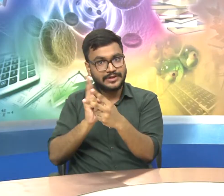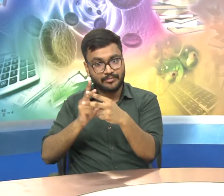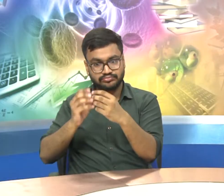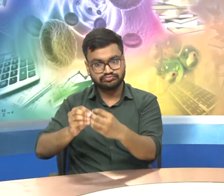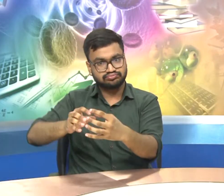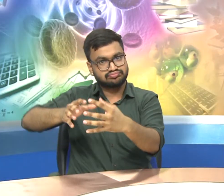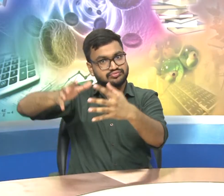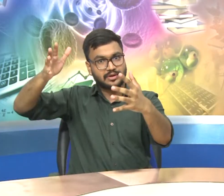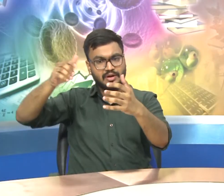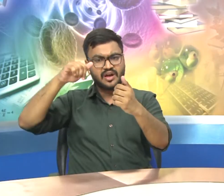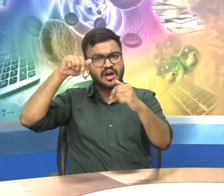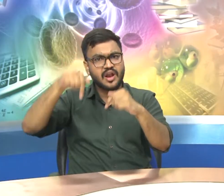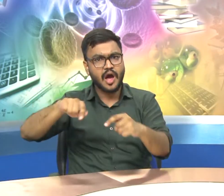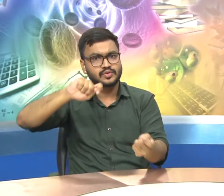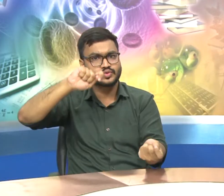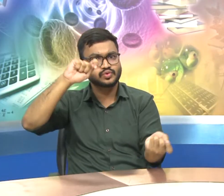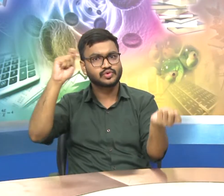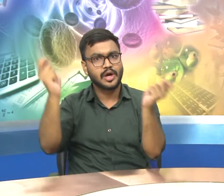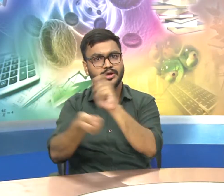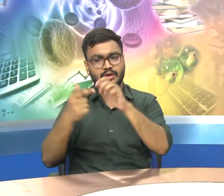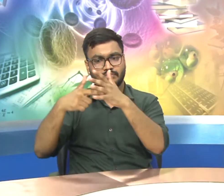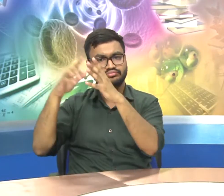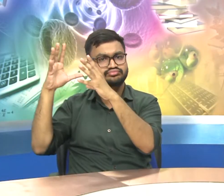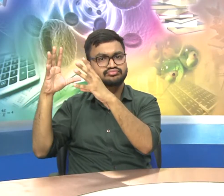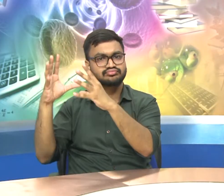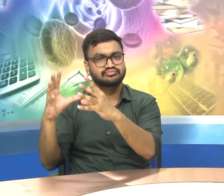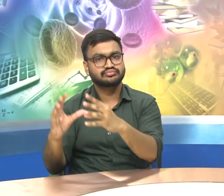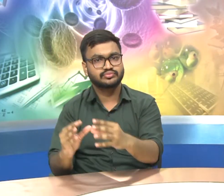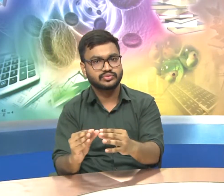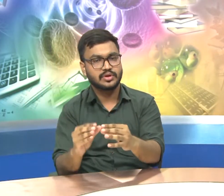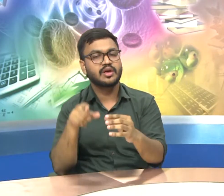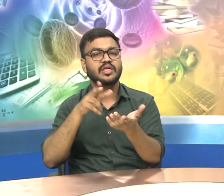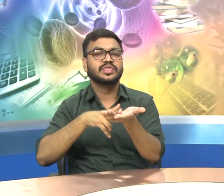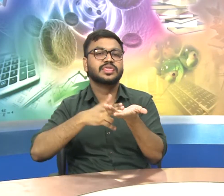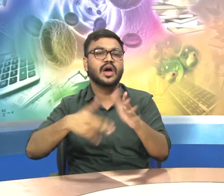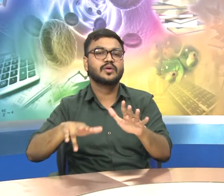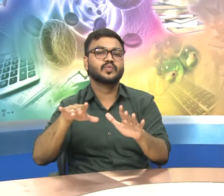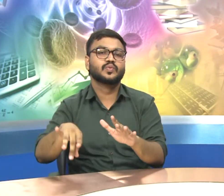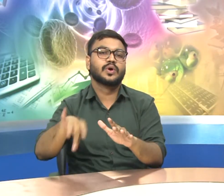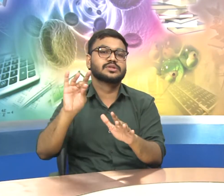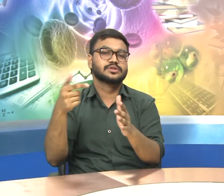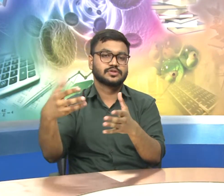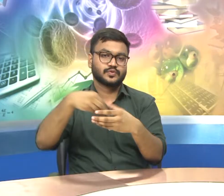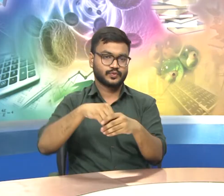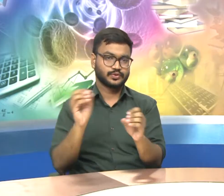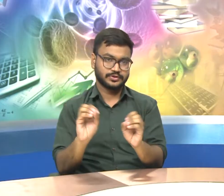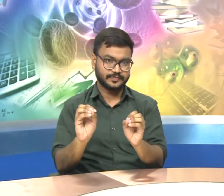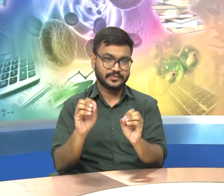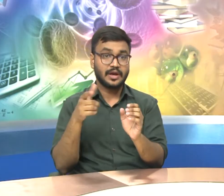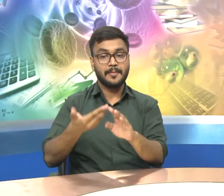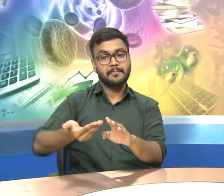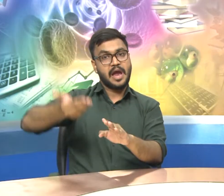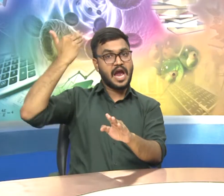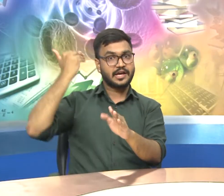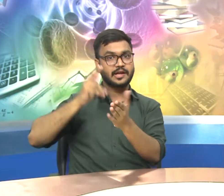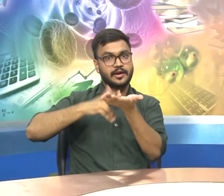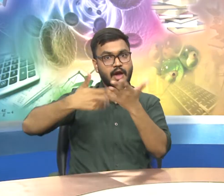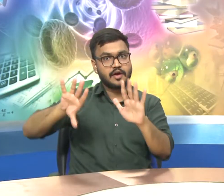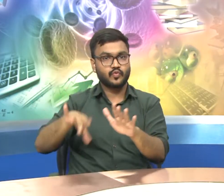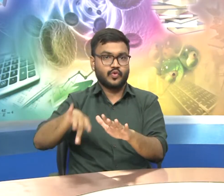It shows that before pollution, light moth had advantage, and after pollution, dark colored